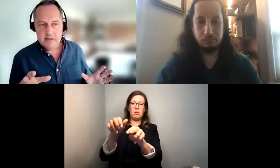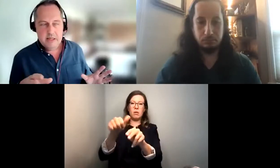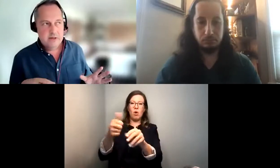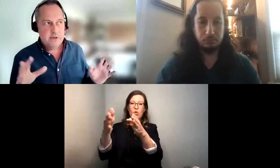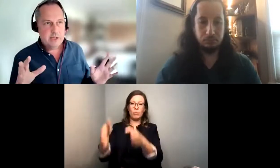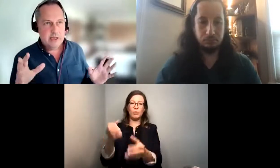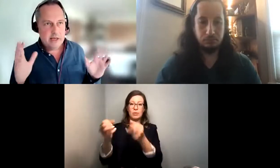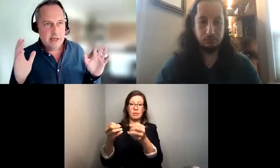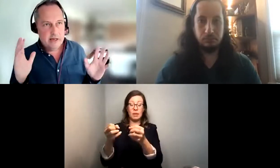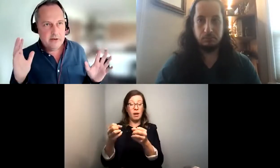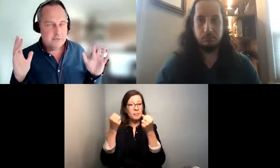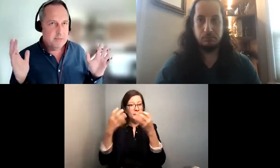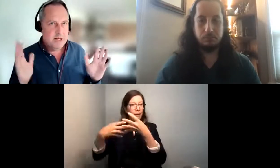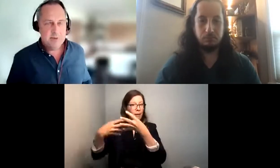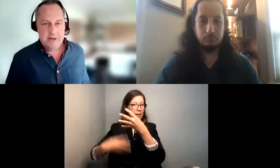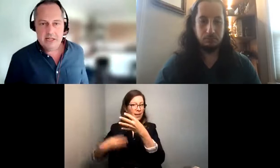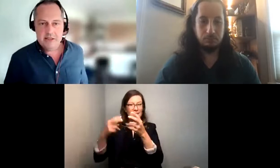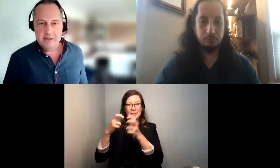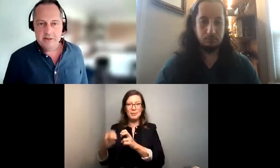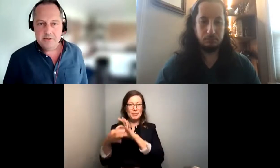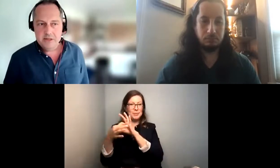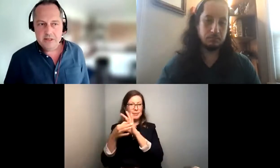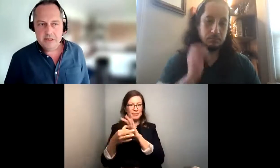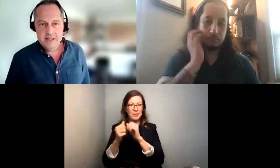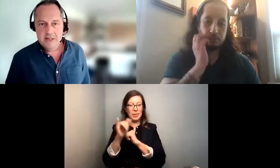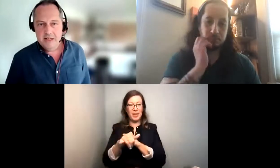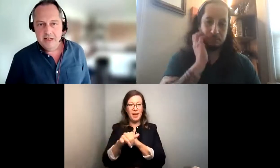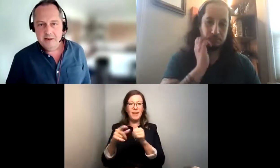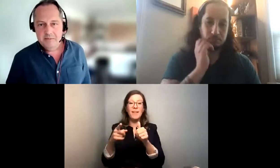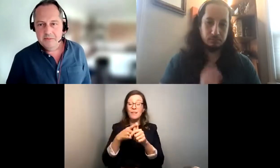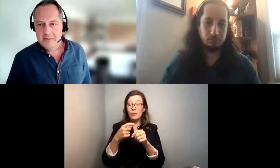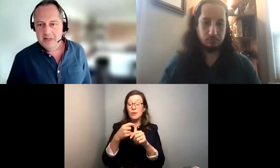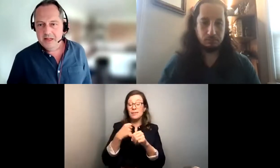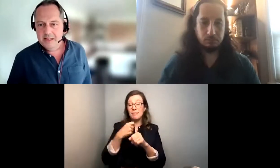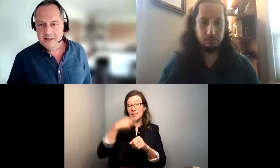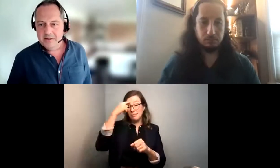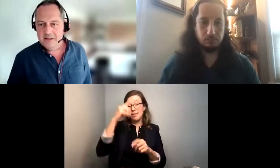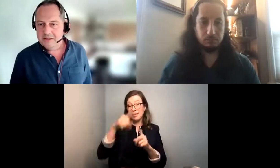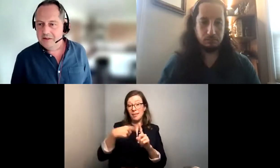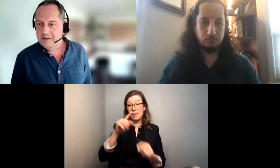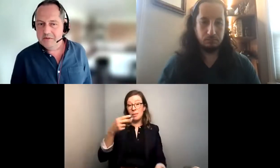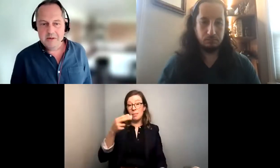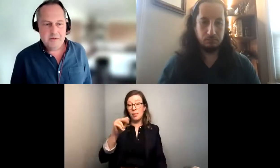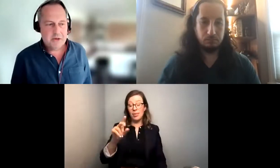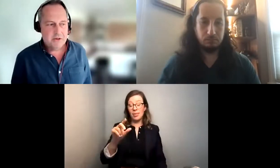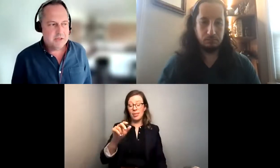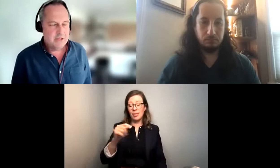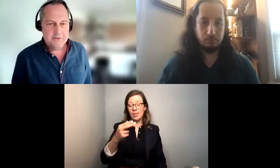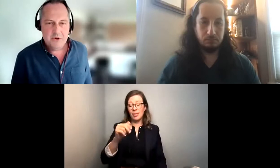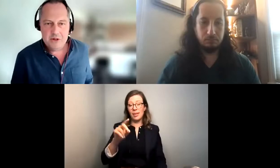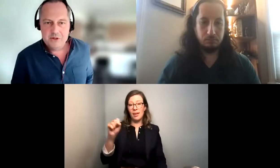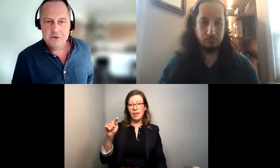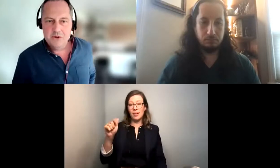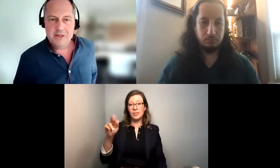that. Firstly, it kind of reminds me of Thad Starner's work, you know, and I remember